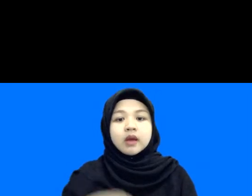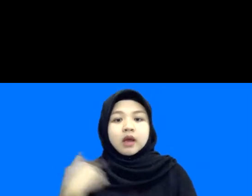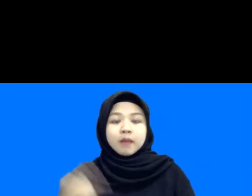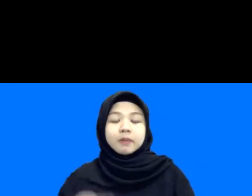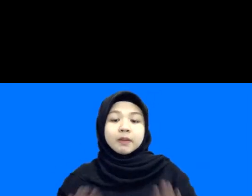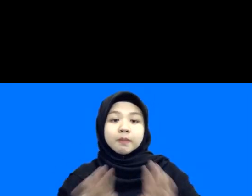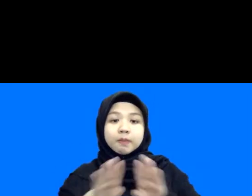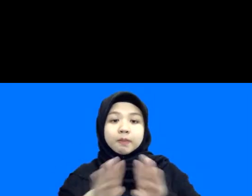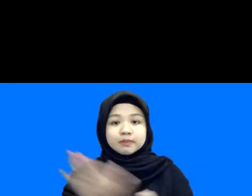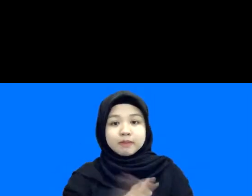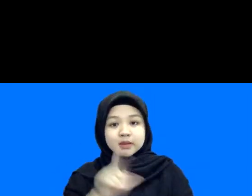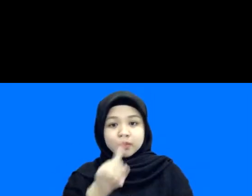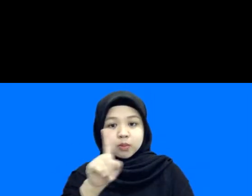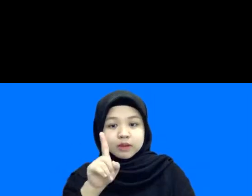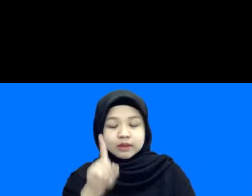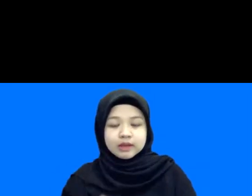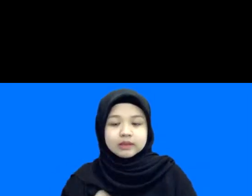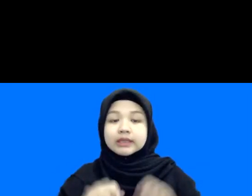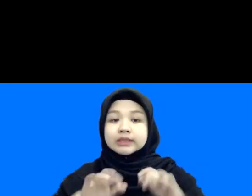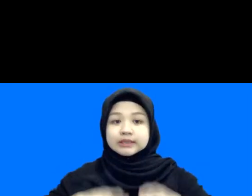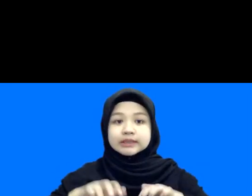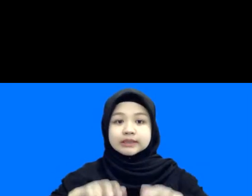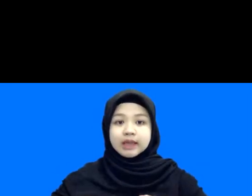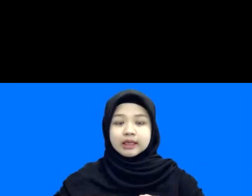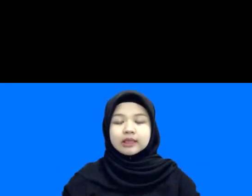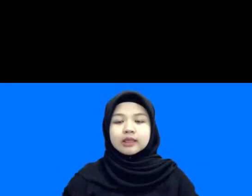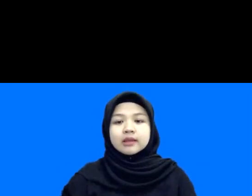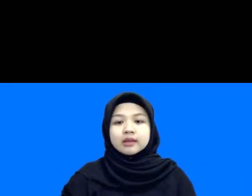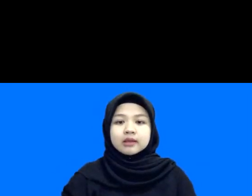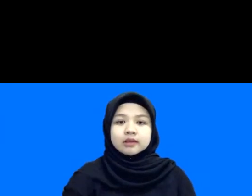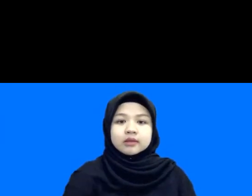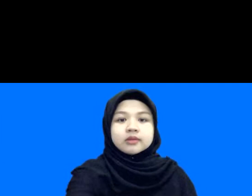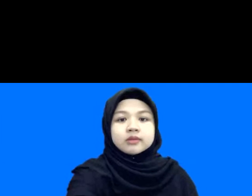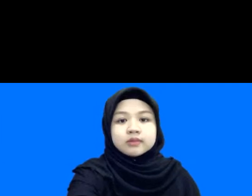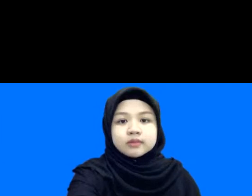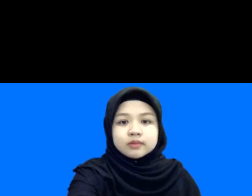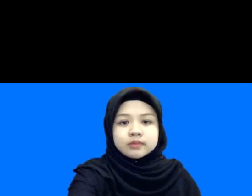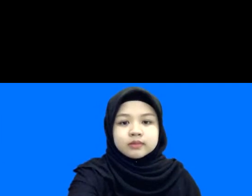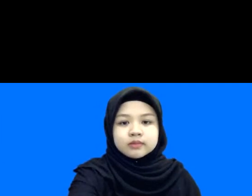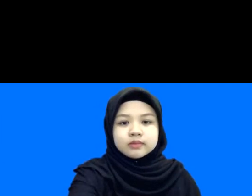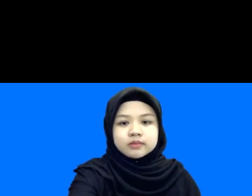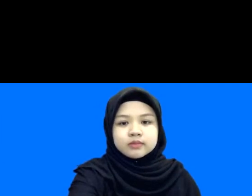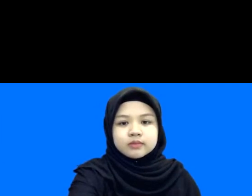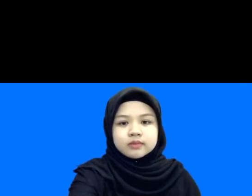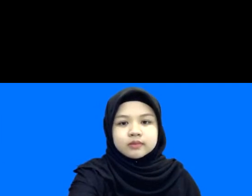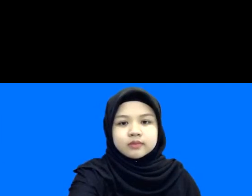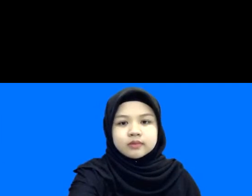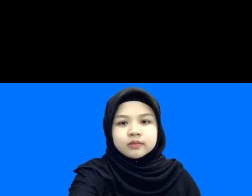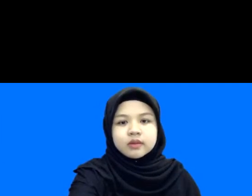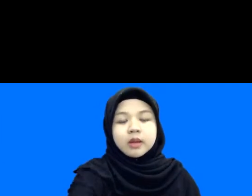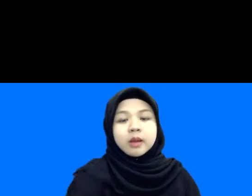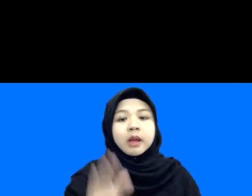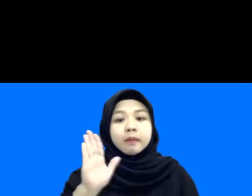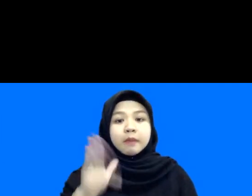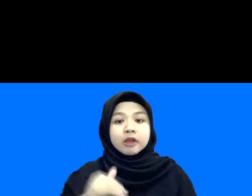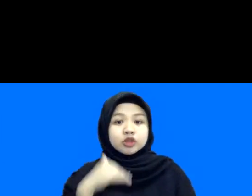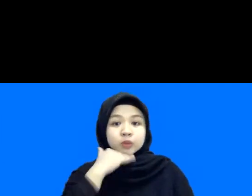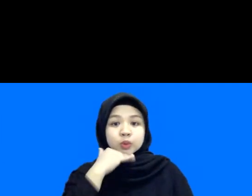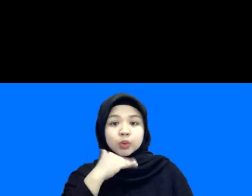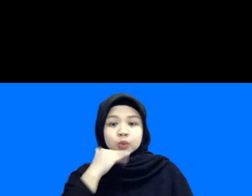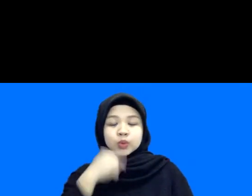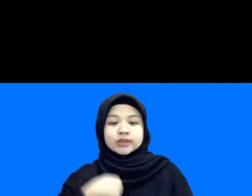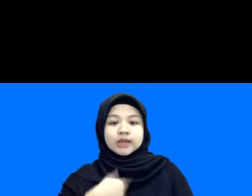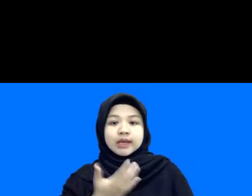meanwhile, while we're waiting for that, I just would like to reconnect back to Putri. So Putri, you mentioned about the role of